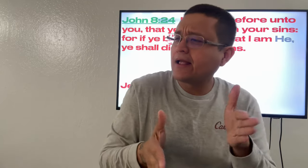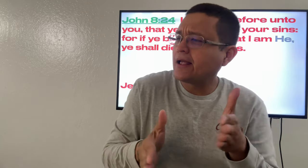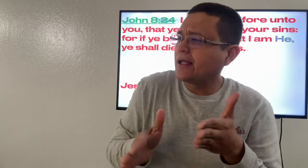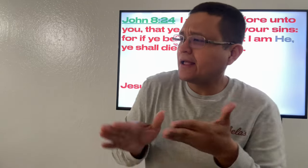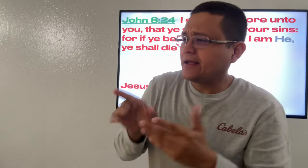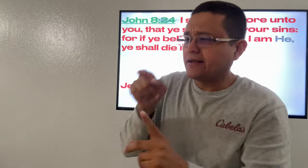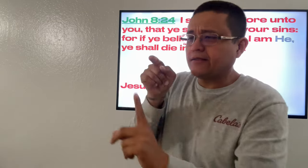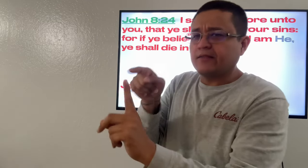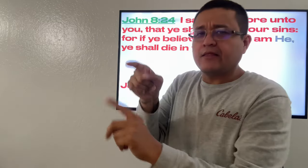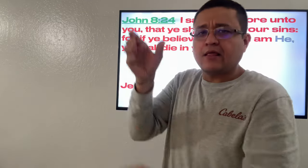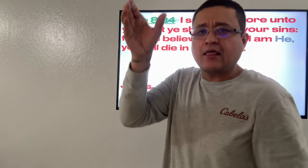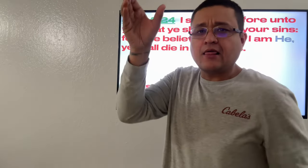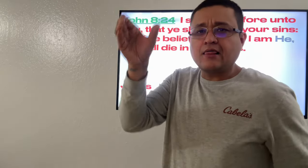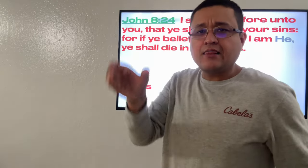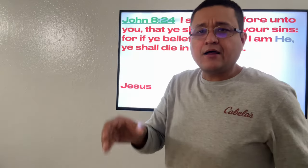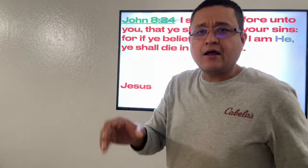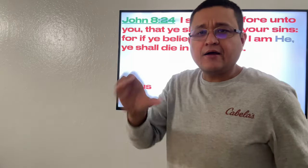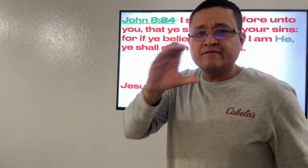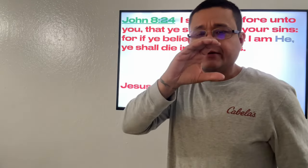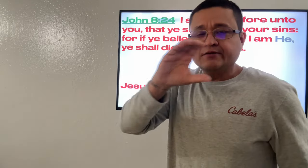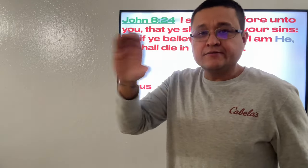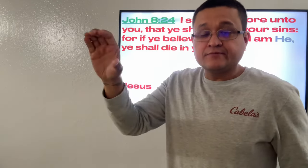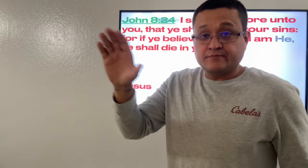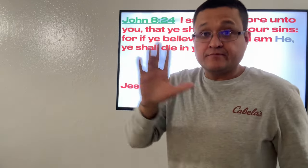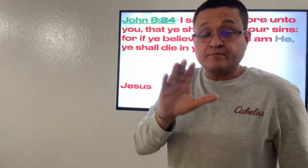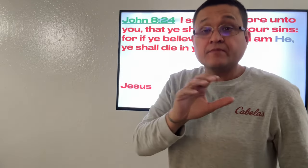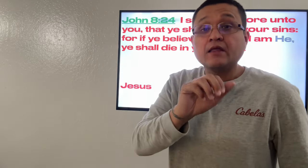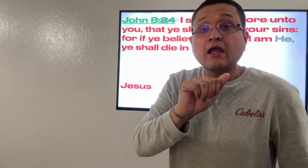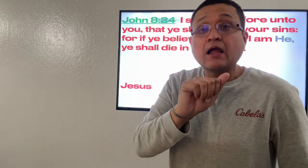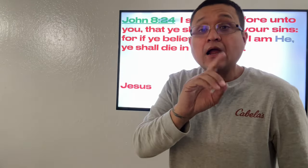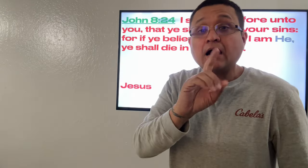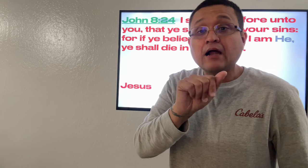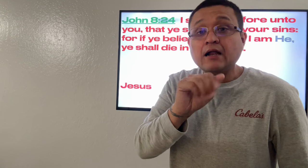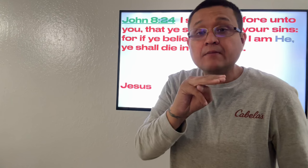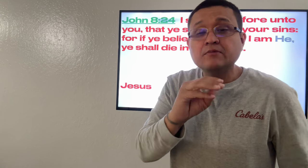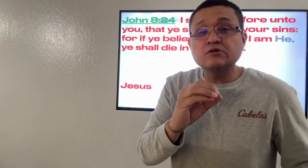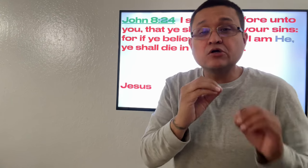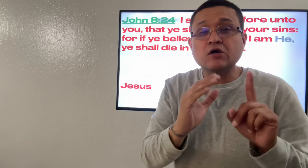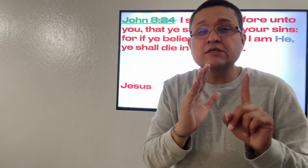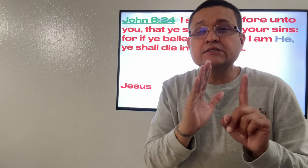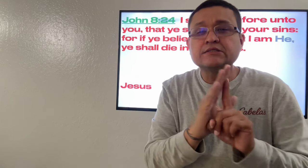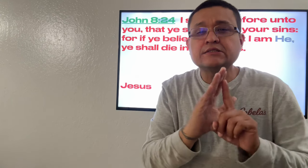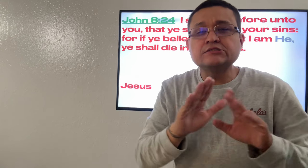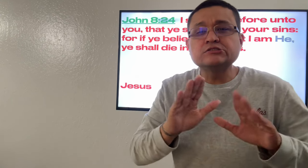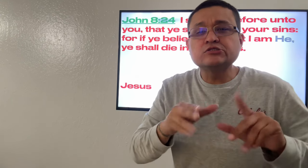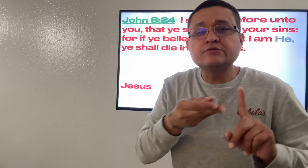Because we cannot do that nowadays. So he had made a plan to be able to die on Calvary for our sins.